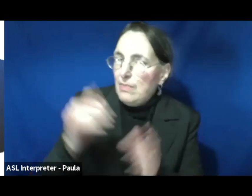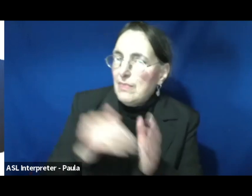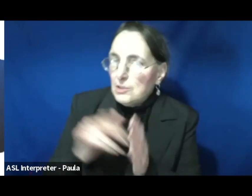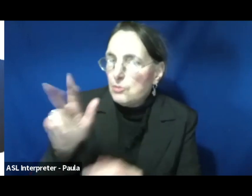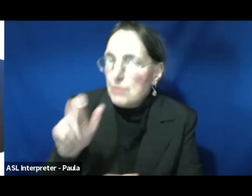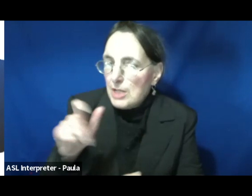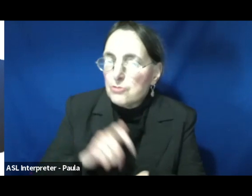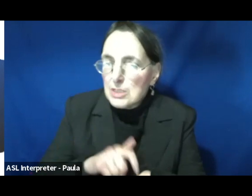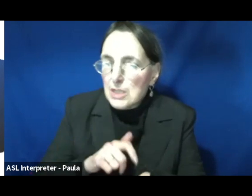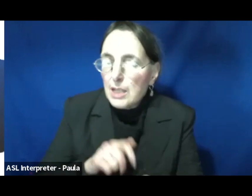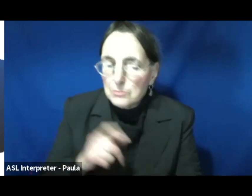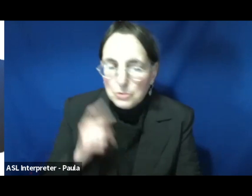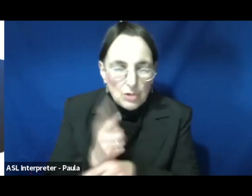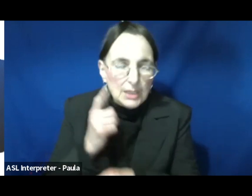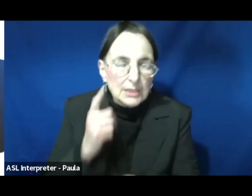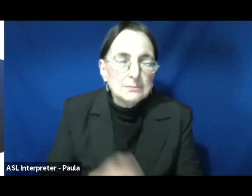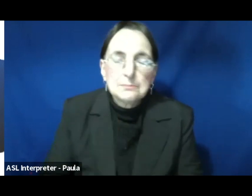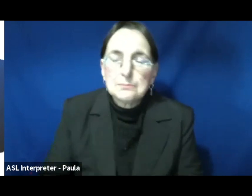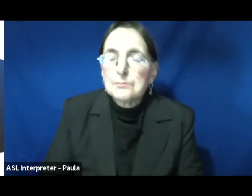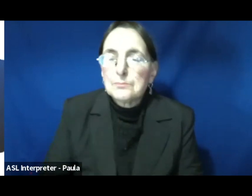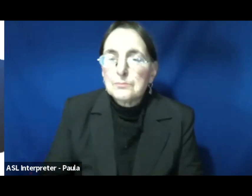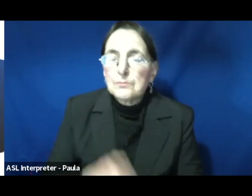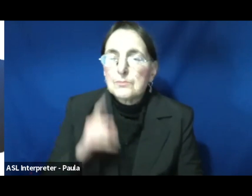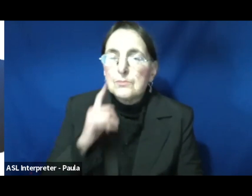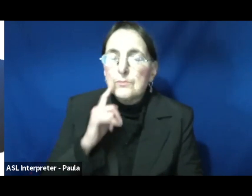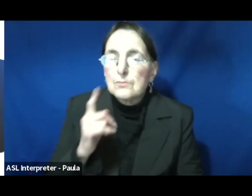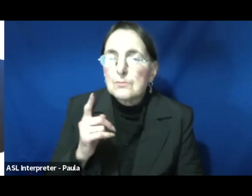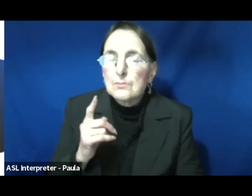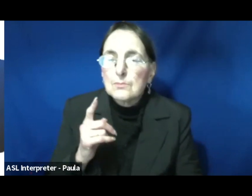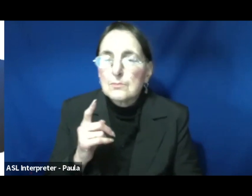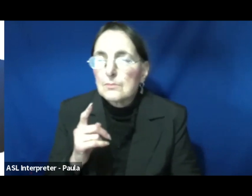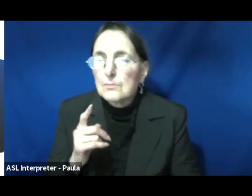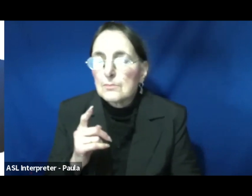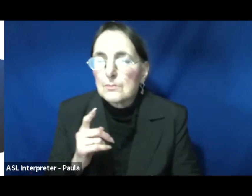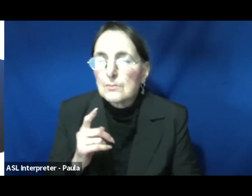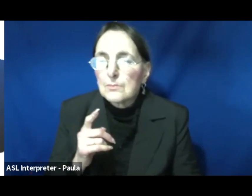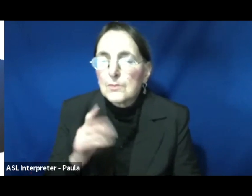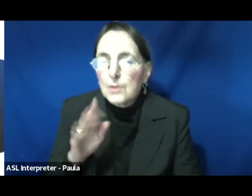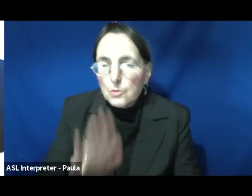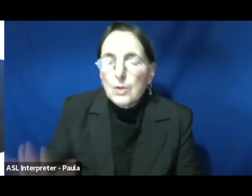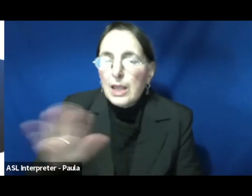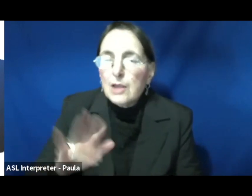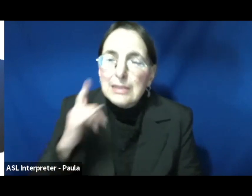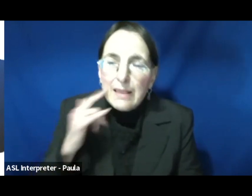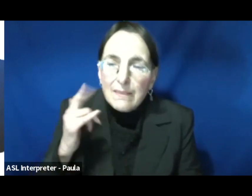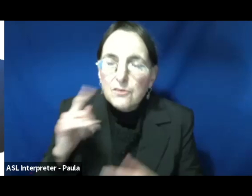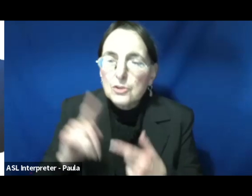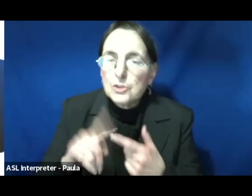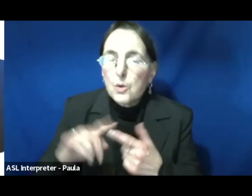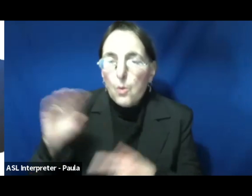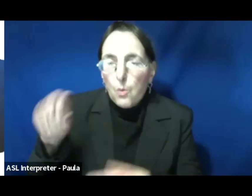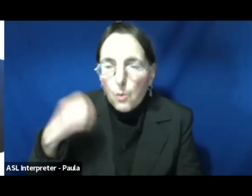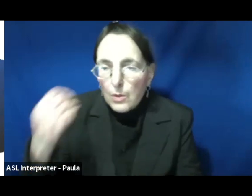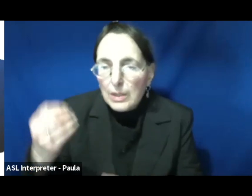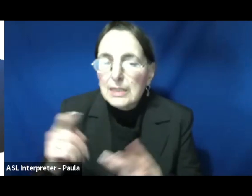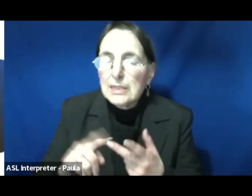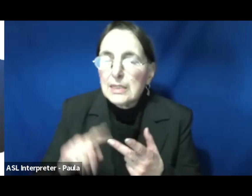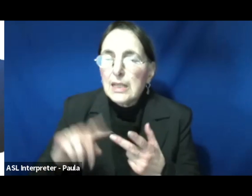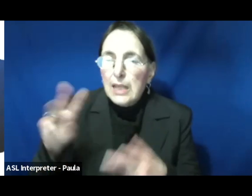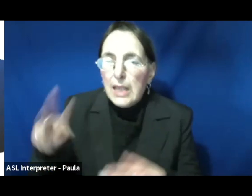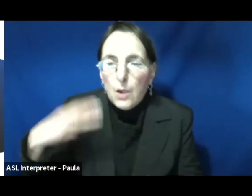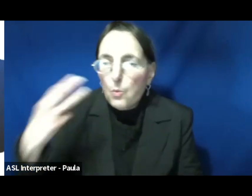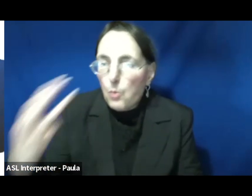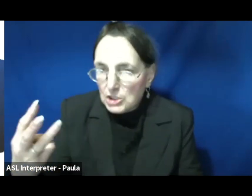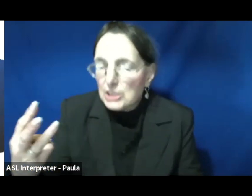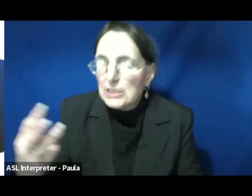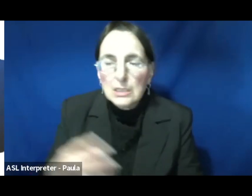And it has been cited in several ordinances across the state of California, Oregon, and Washington. I don't get money for